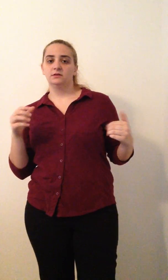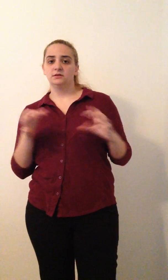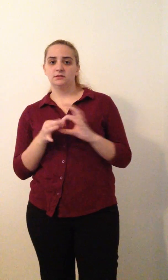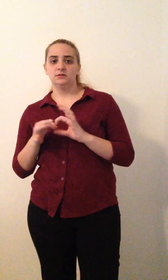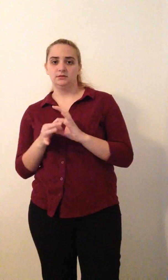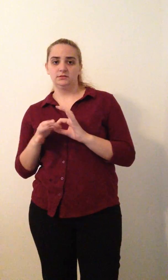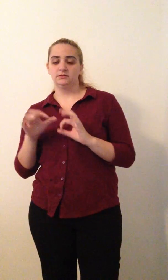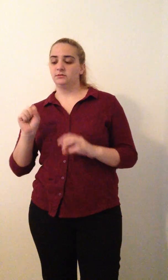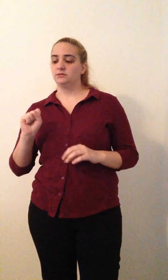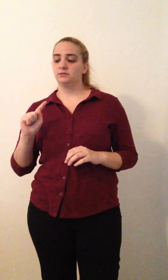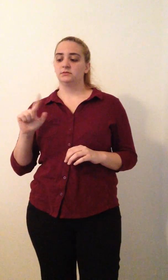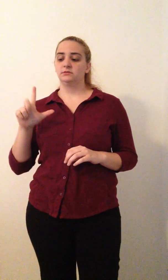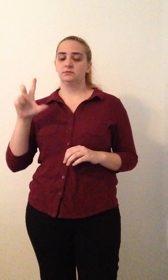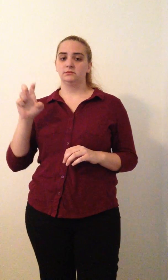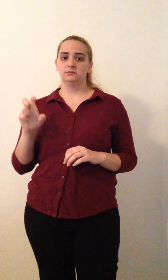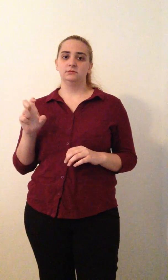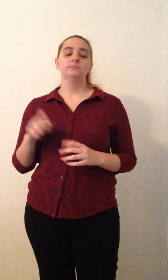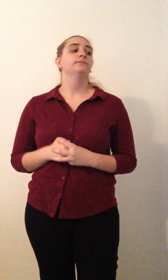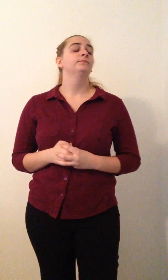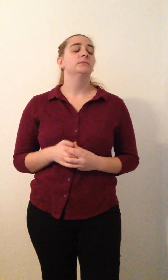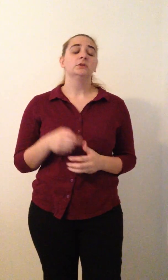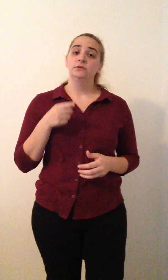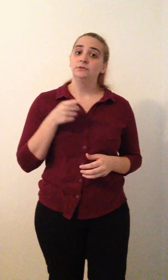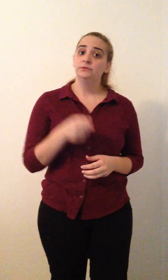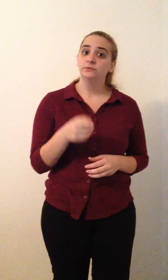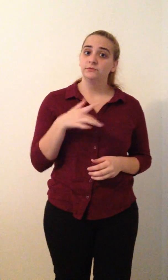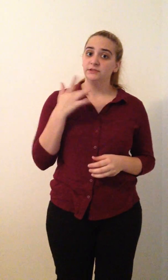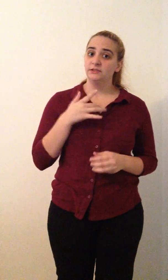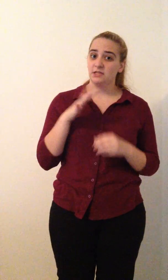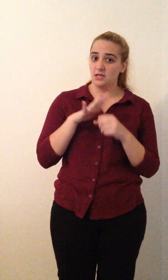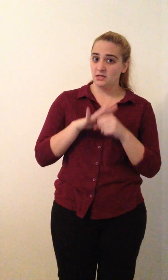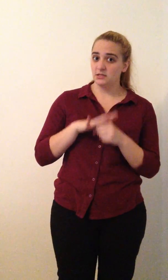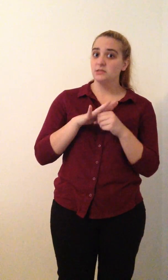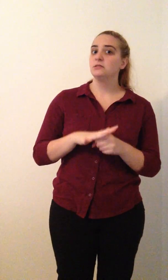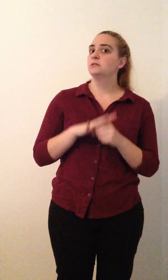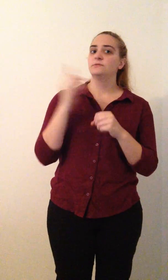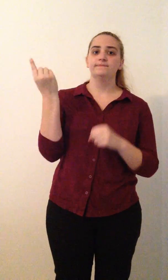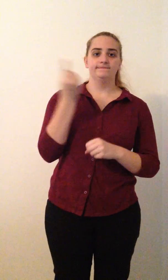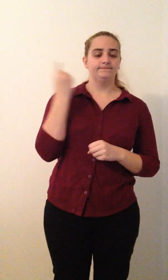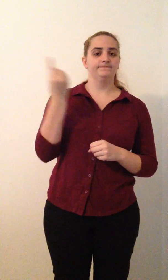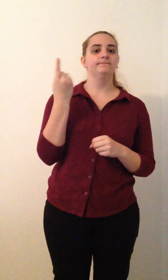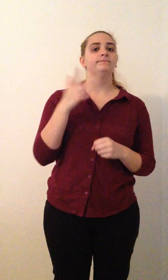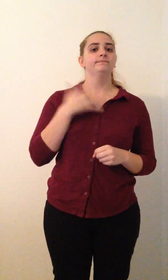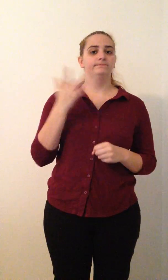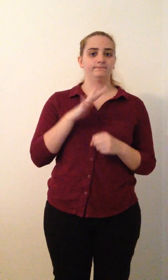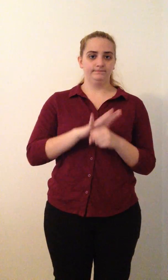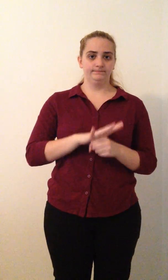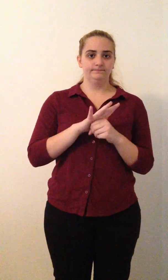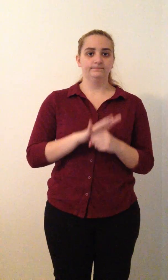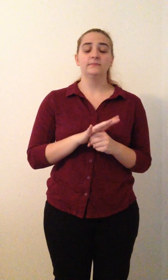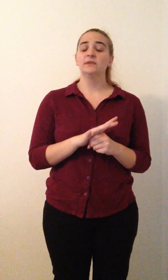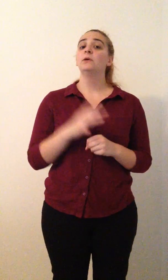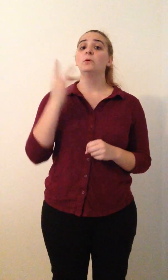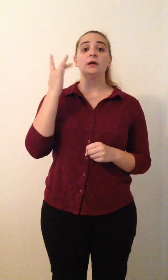this state of anxiety. You would be fearful that she's going to leave you, that you're going to be abandoned.